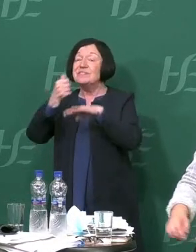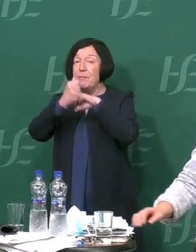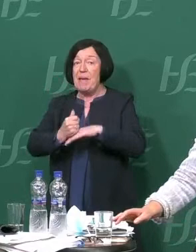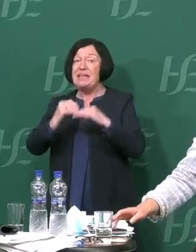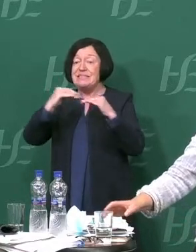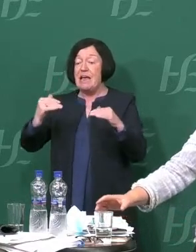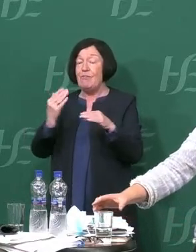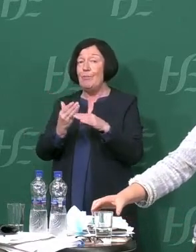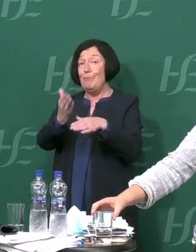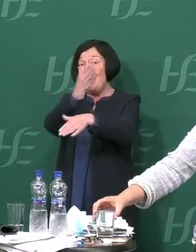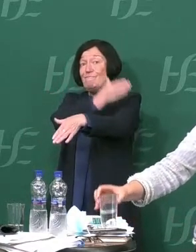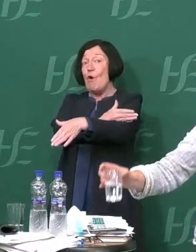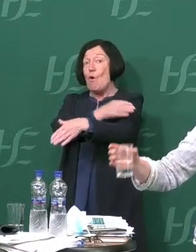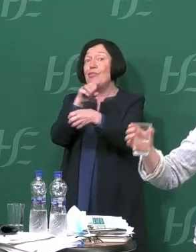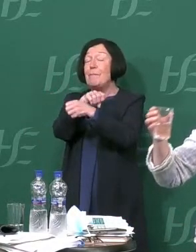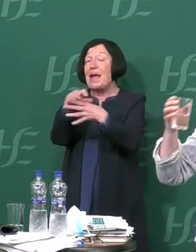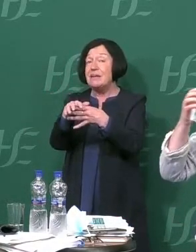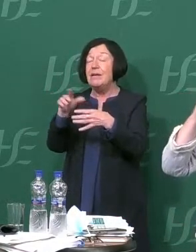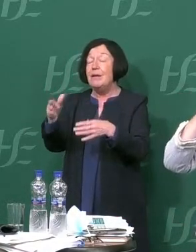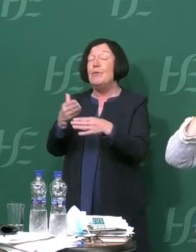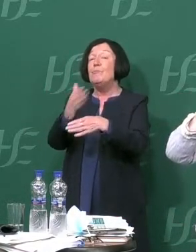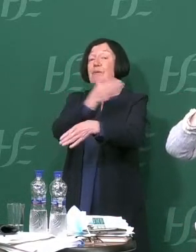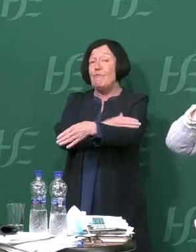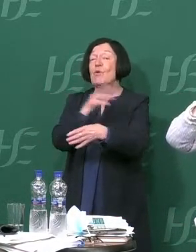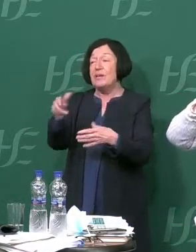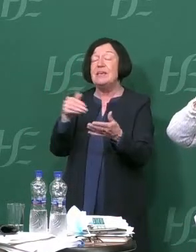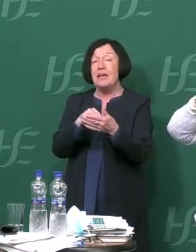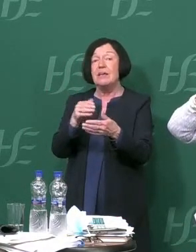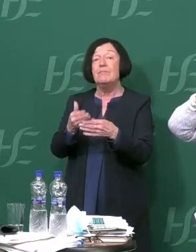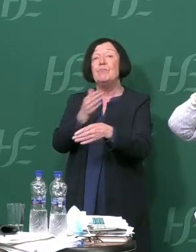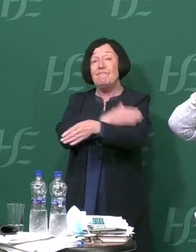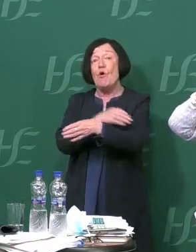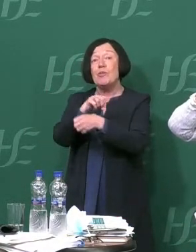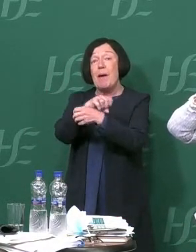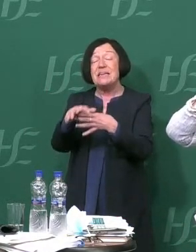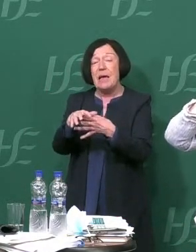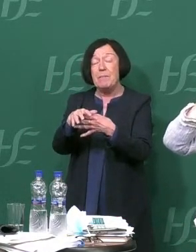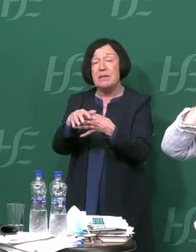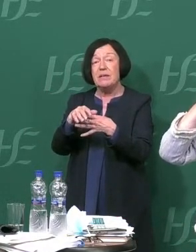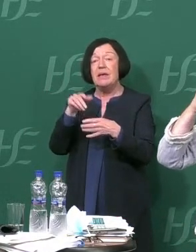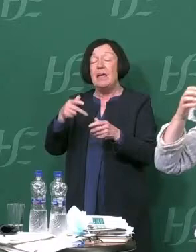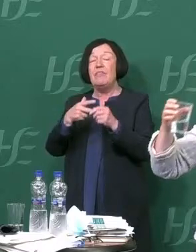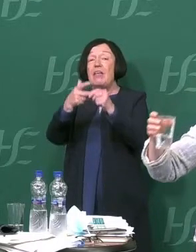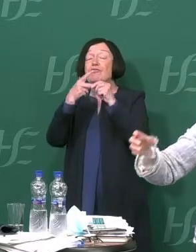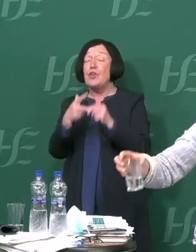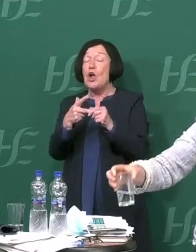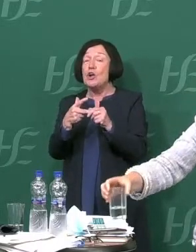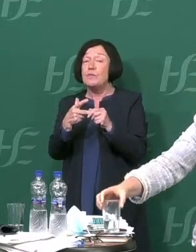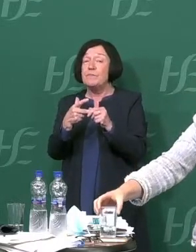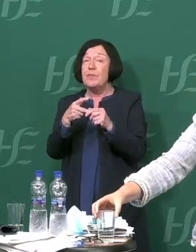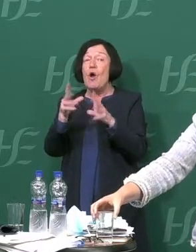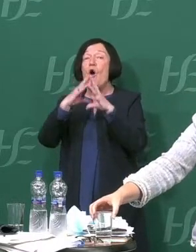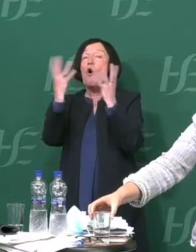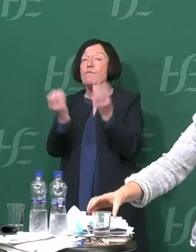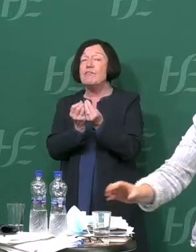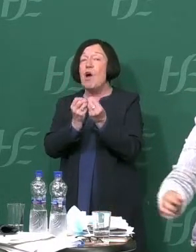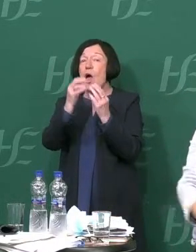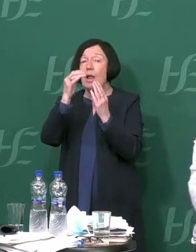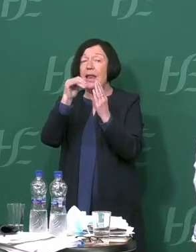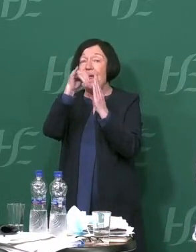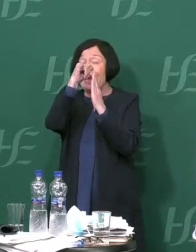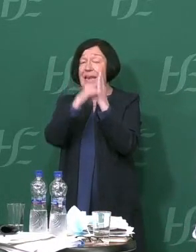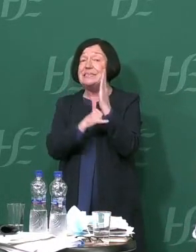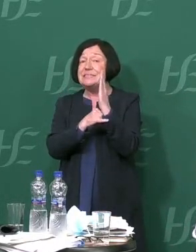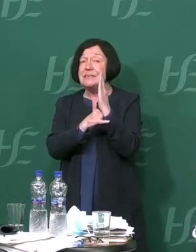before the pandemic, before our pandemic. And then thirdly, just in terms of overall lists